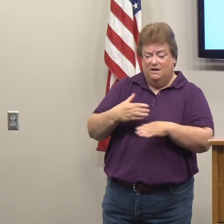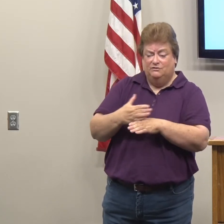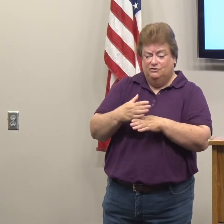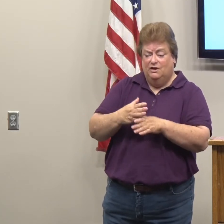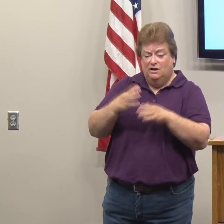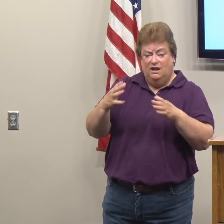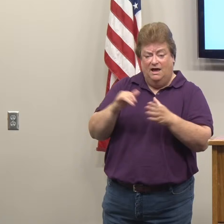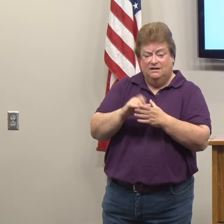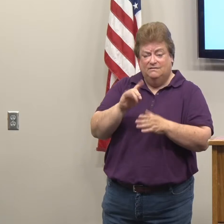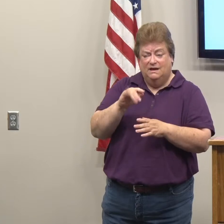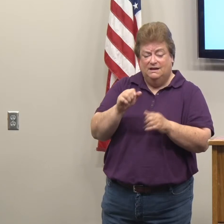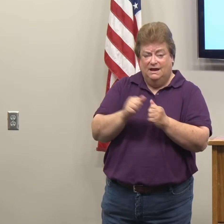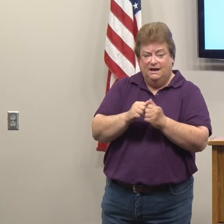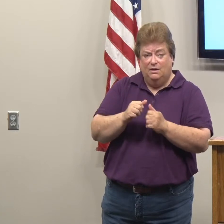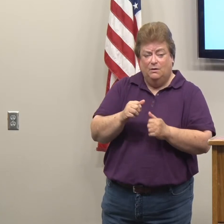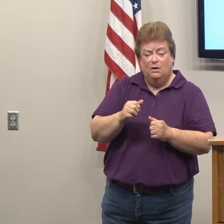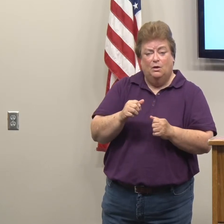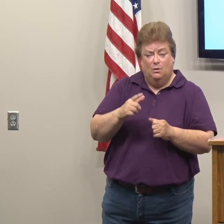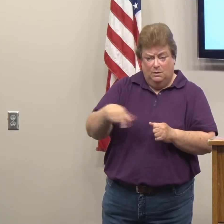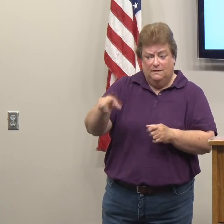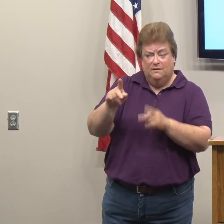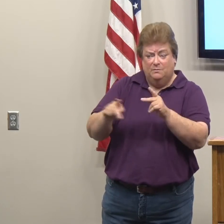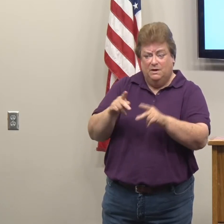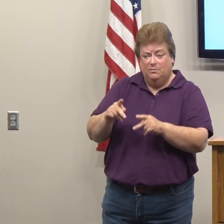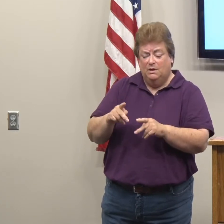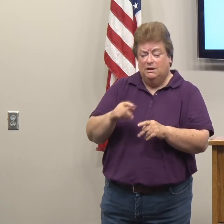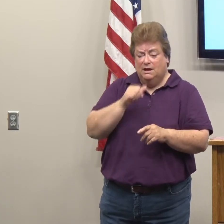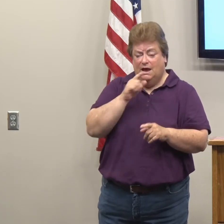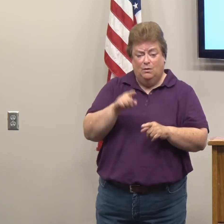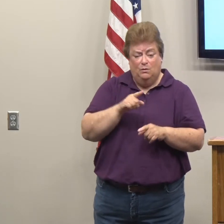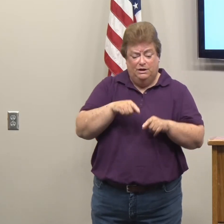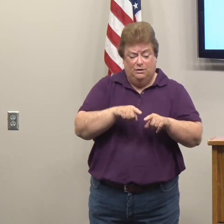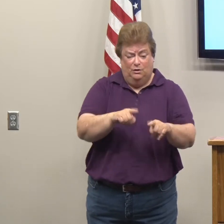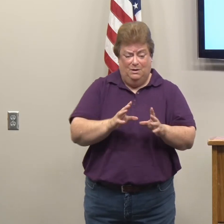public, not just at these briefings, but also at our